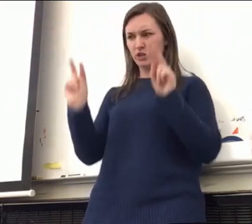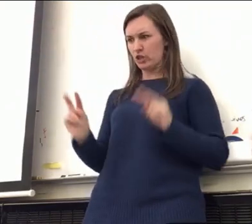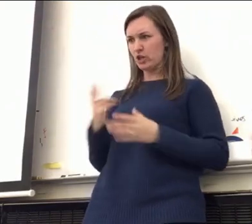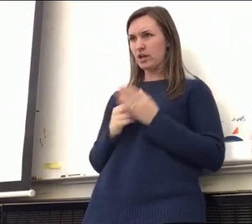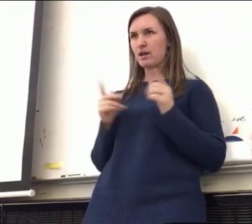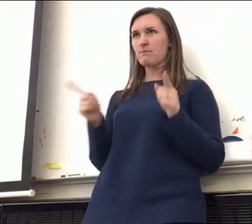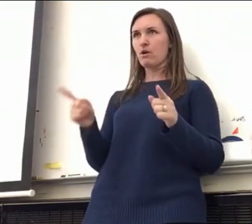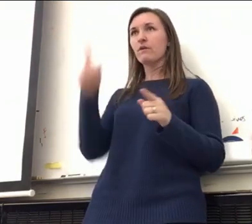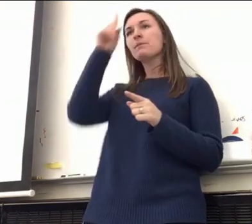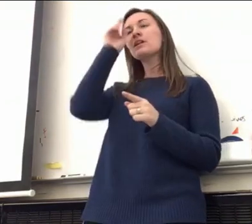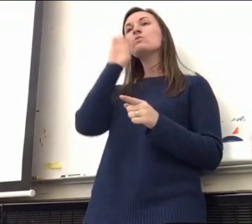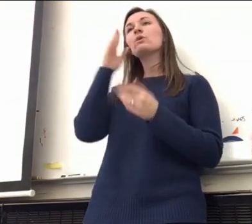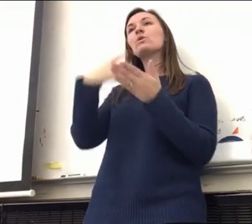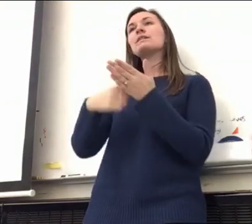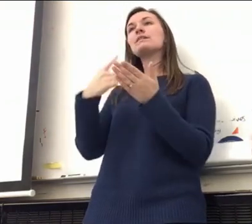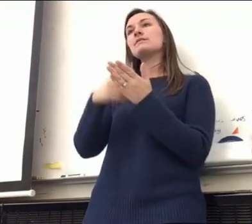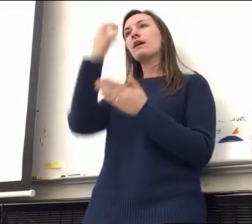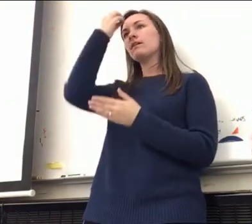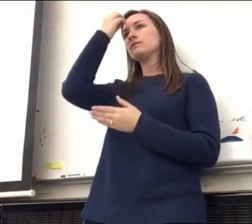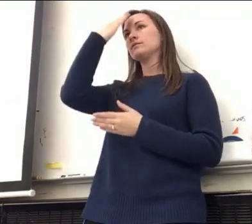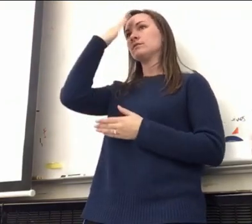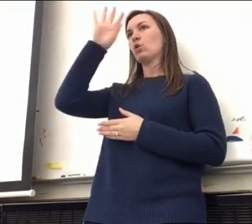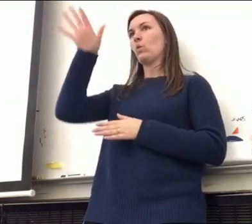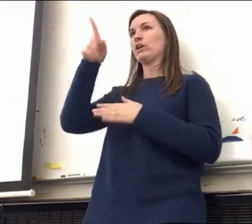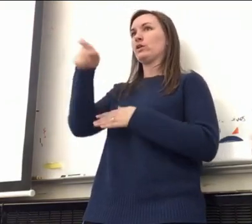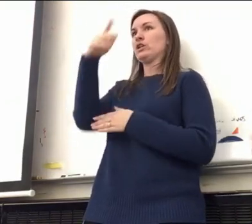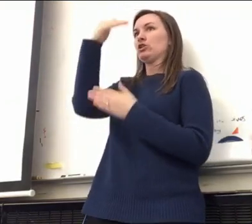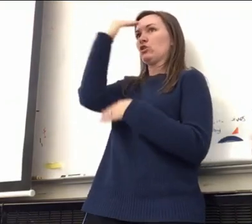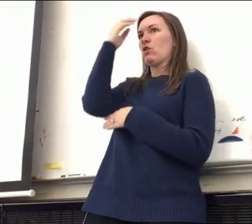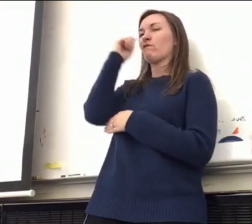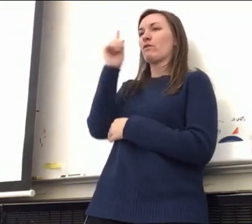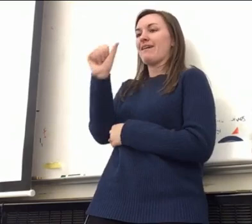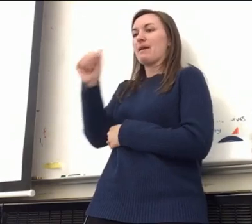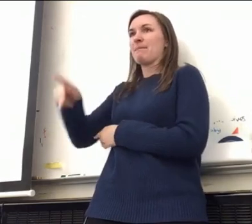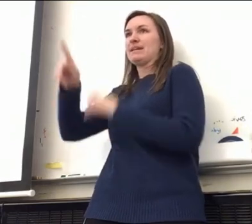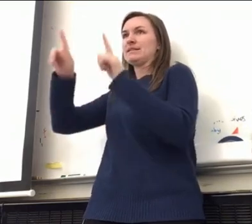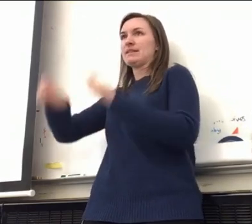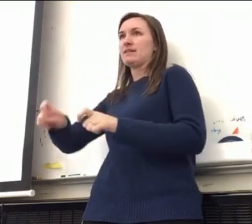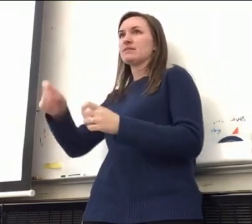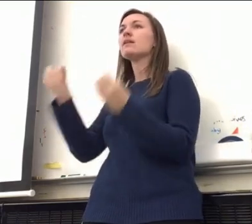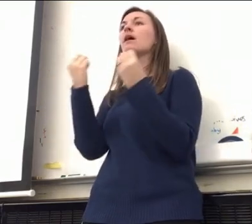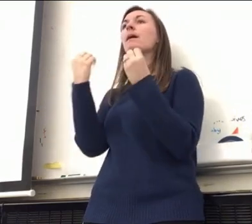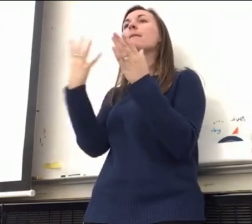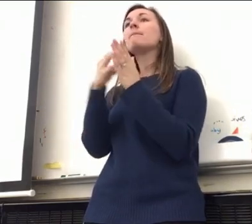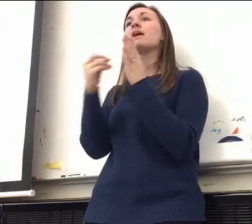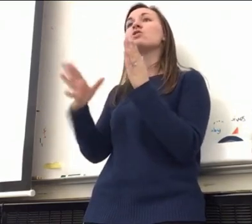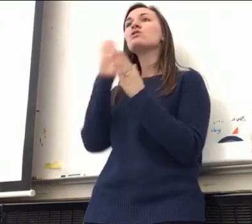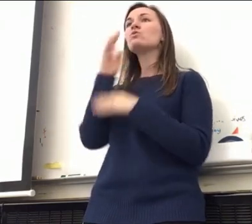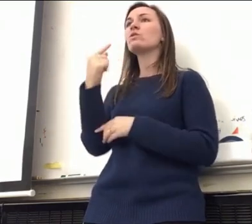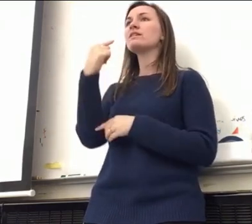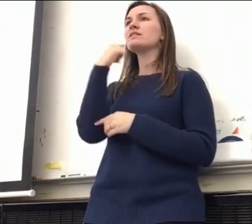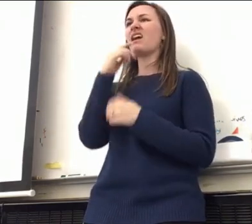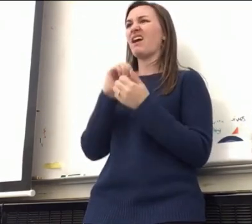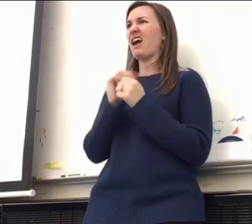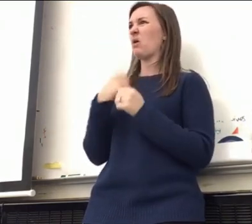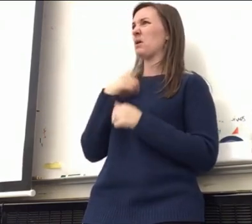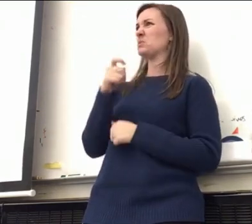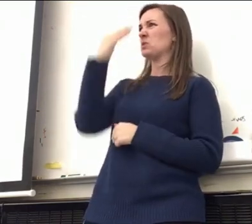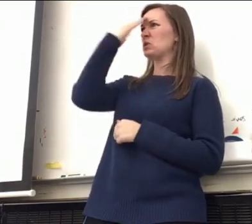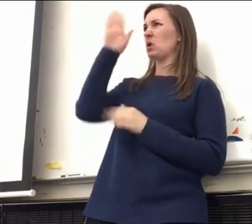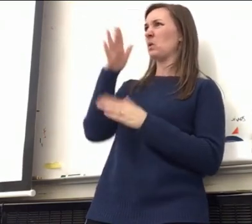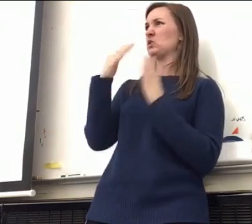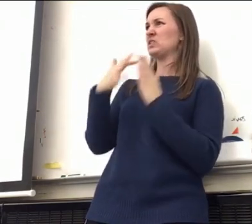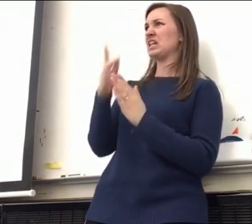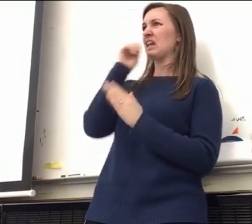through what you need to know most for the AP exam on these notes. I've had a lot of students say, how am I supposed to know what to study for